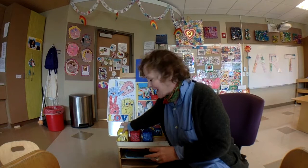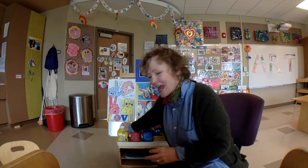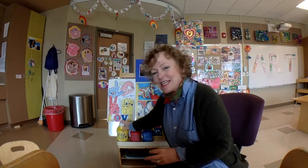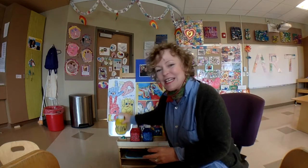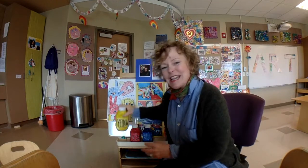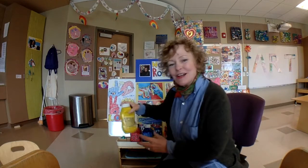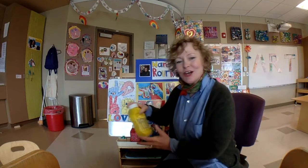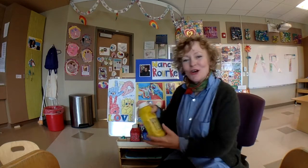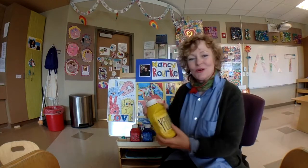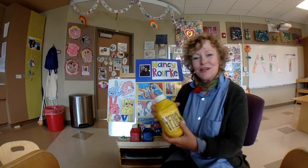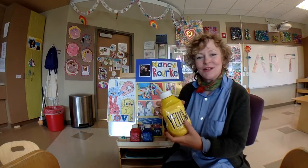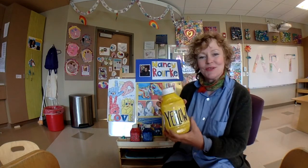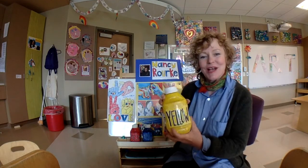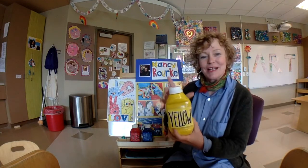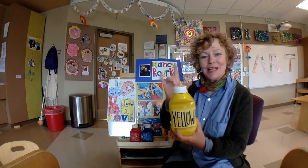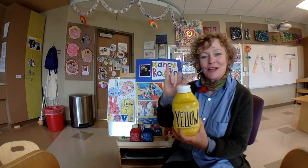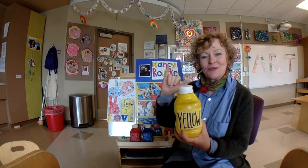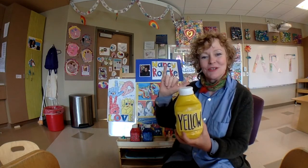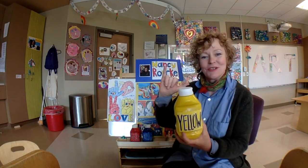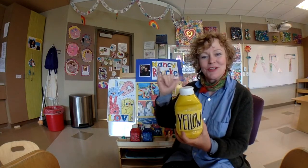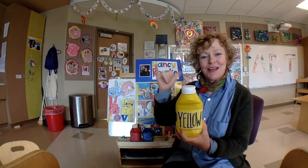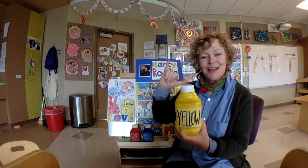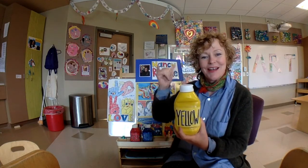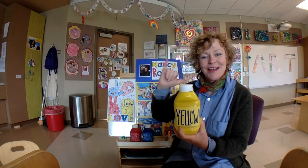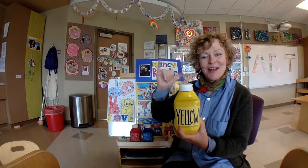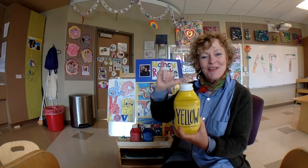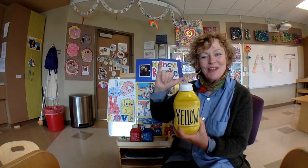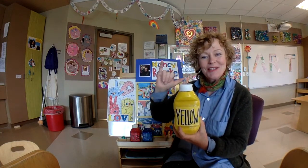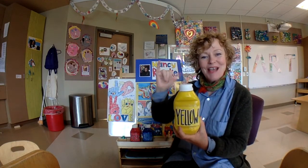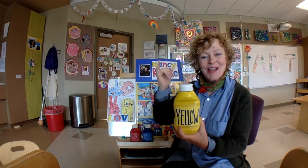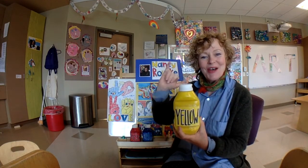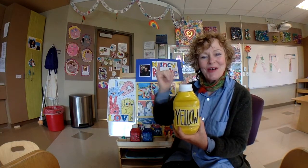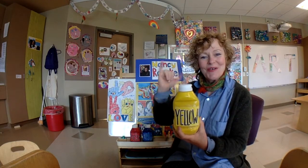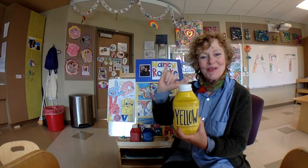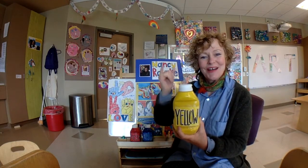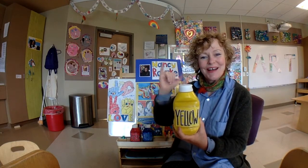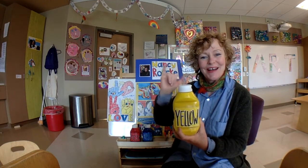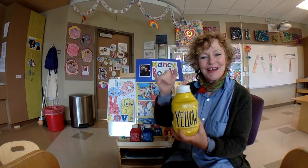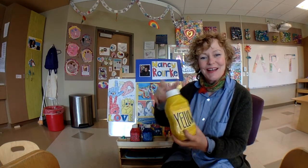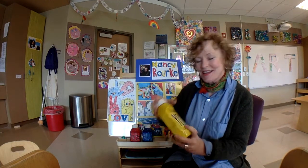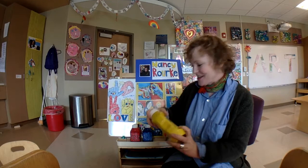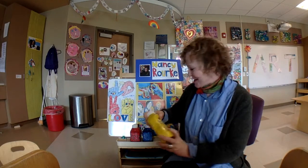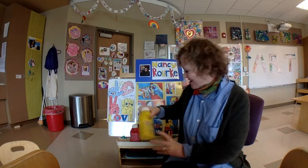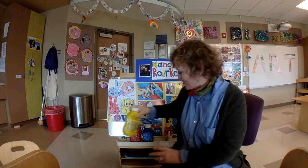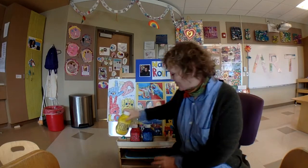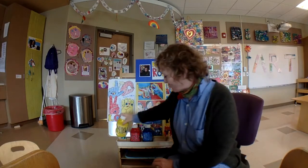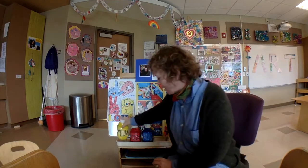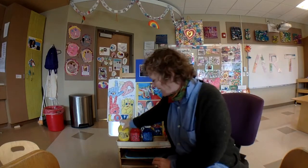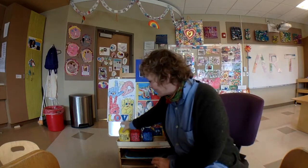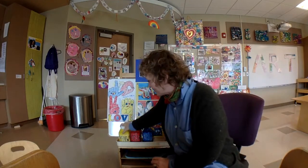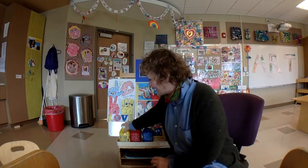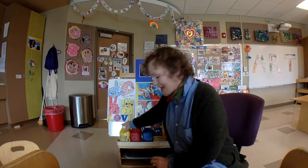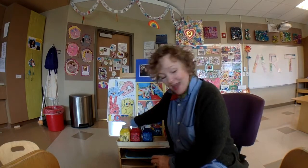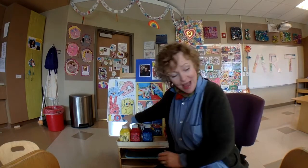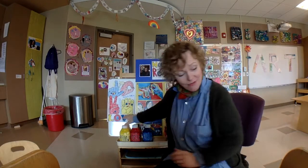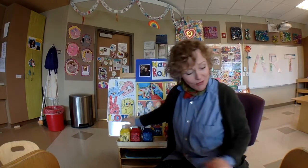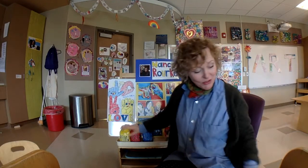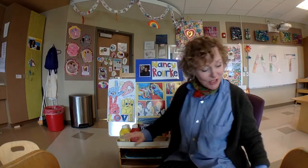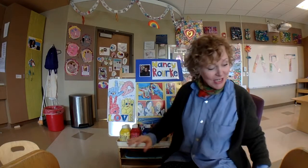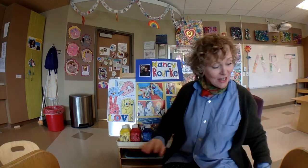And yellow in sign language. That's yellow. So friends, everyone's going to get a